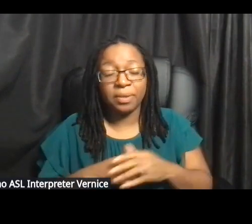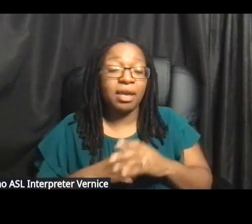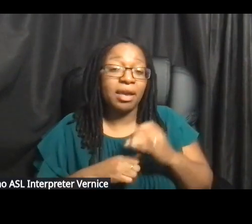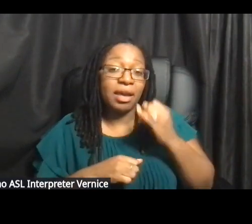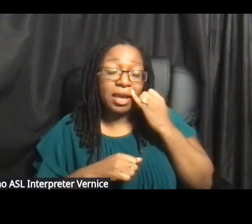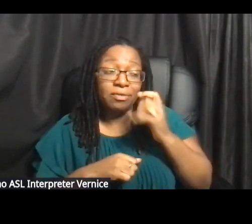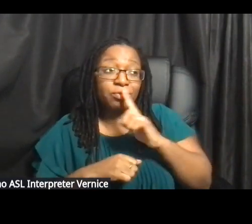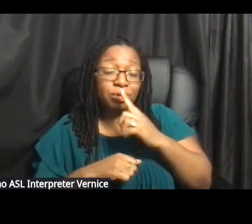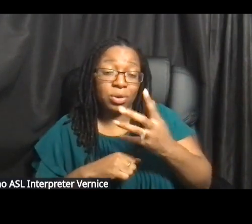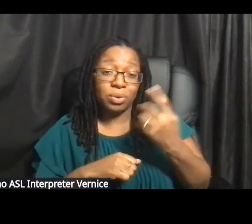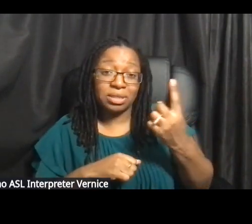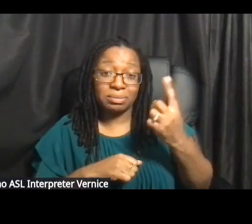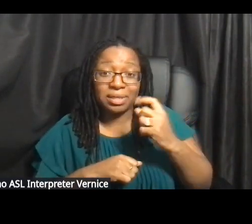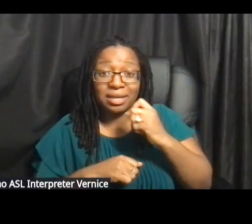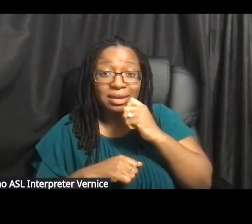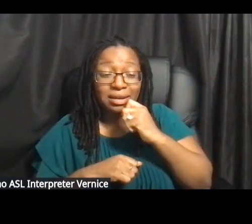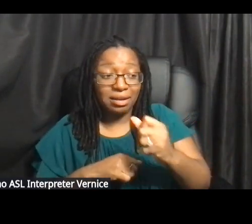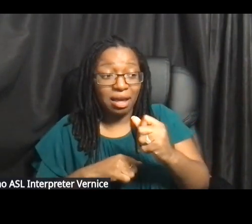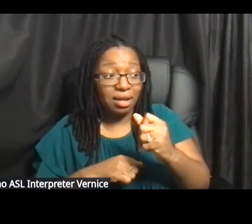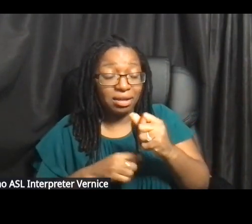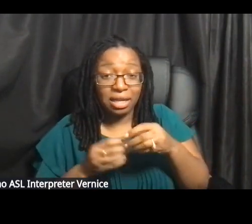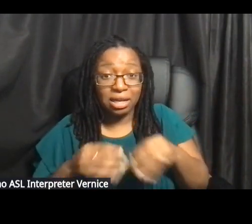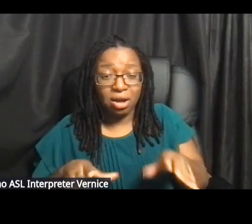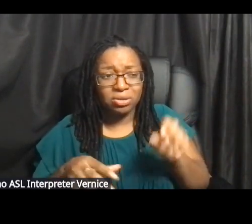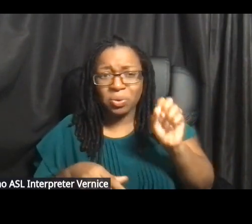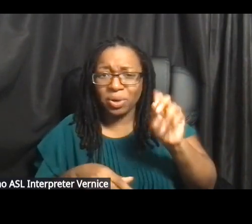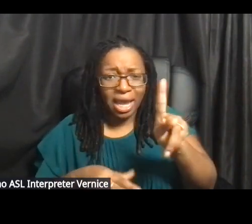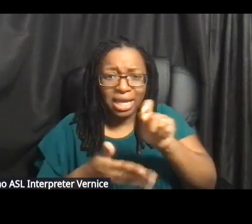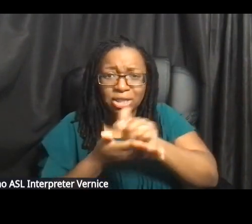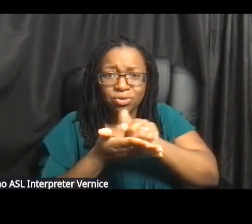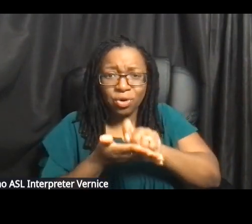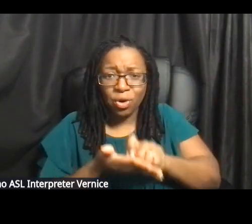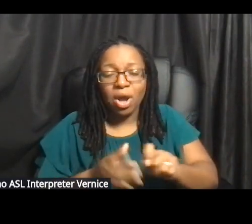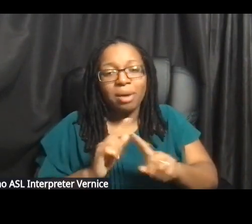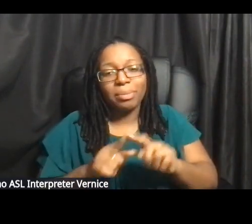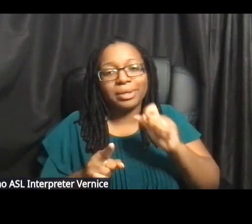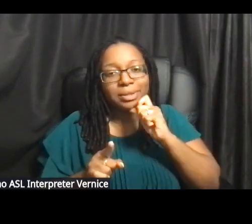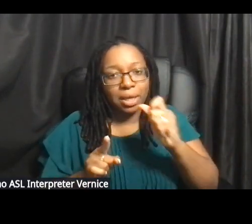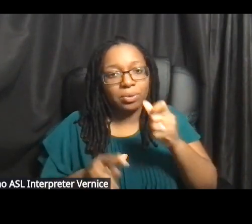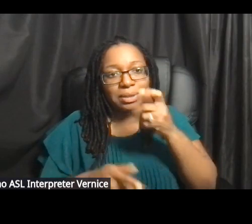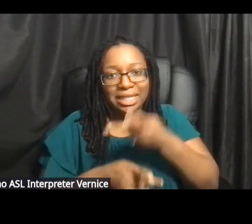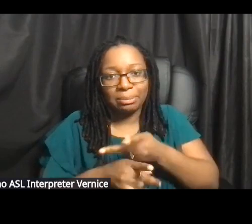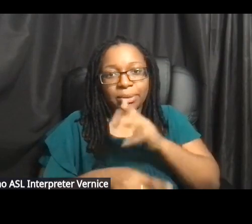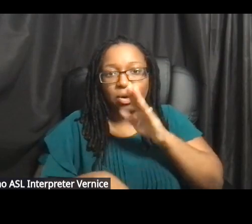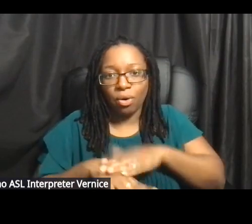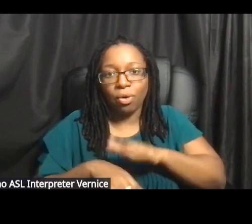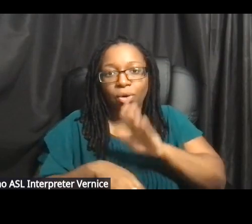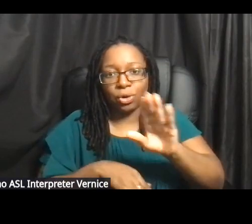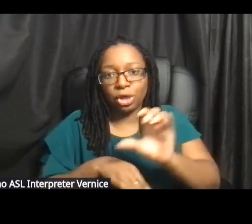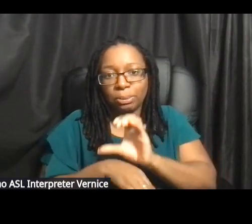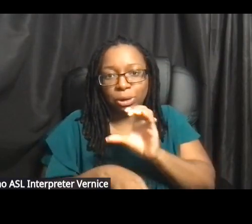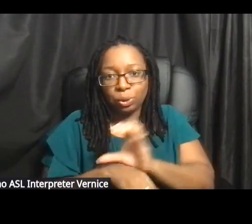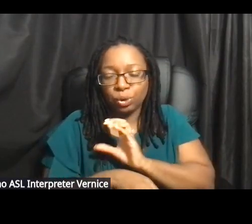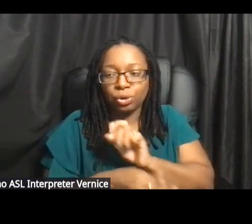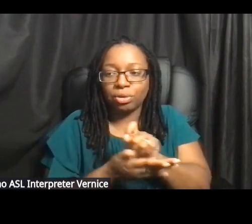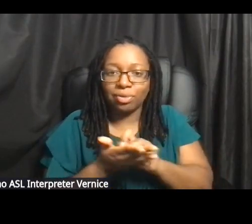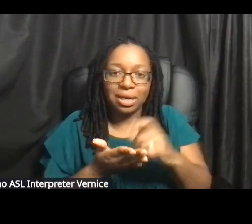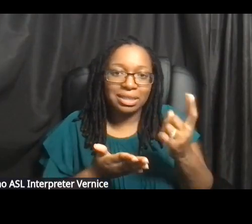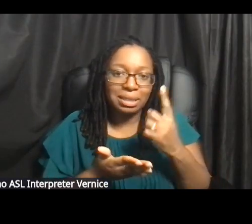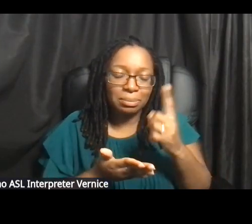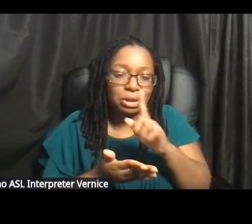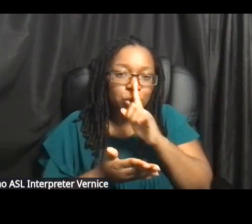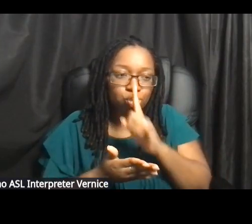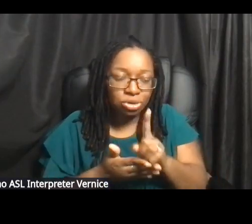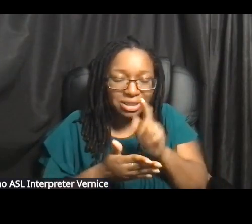lost, it's not against the rules to write it down. Don't keep it on a post-it note on your computer. Write it somewhere discreet, really